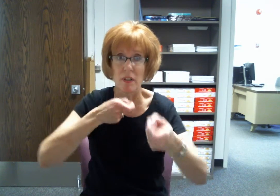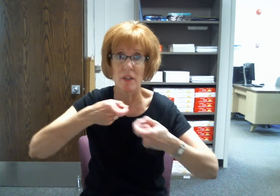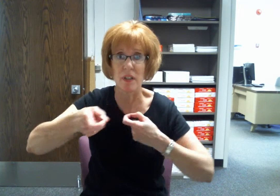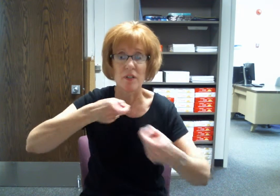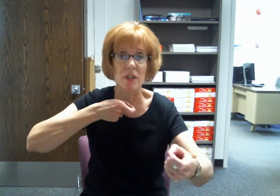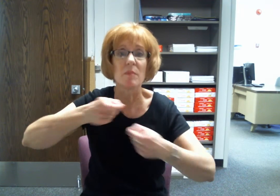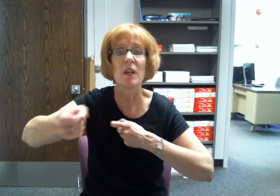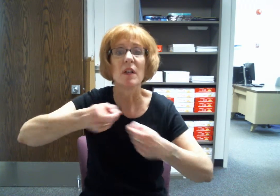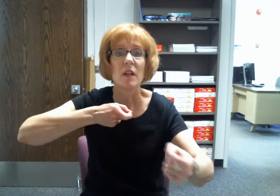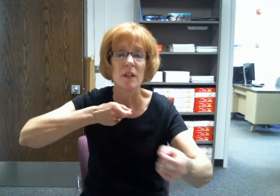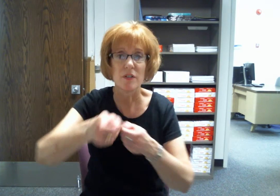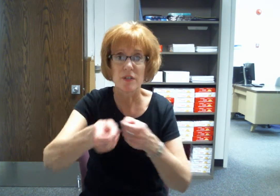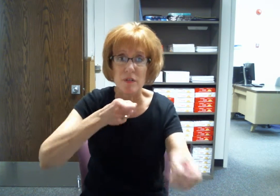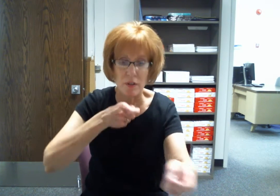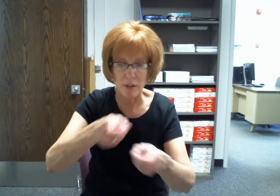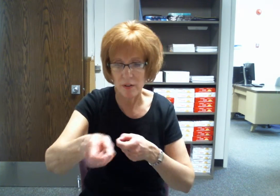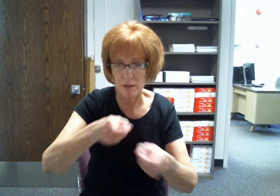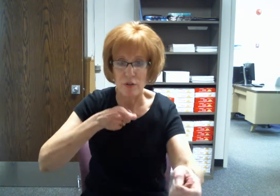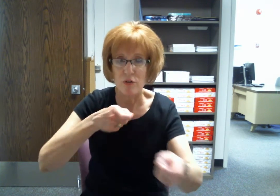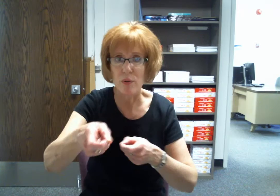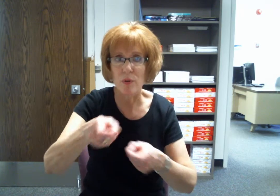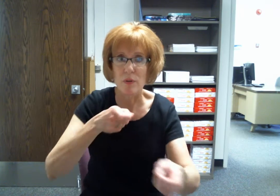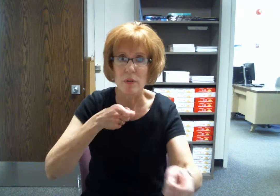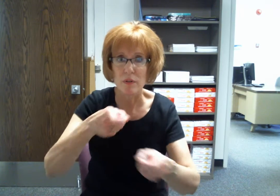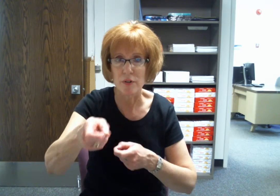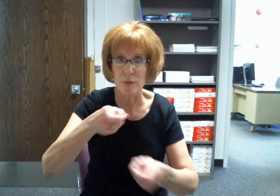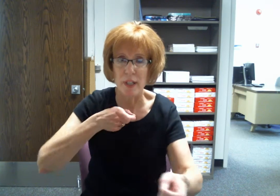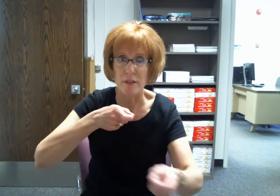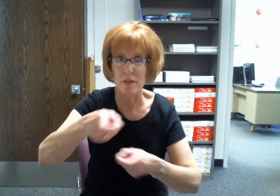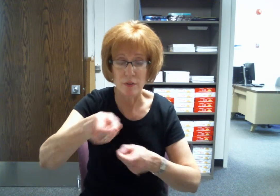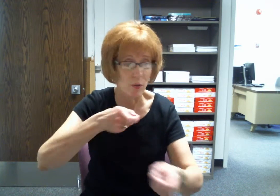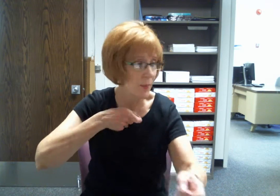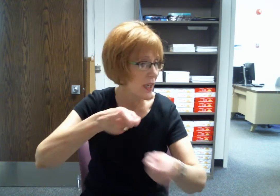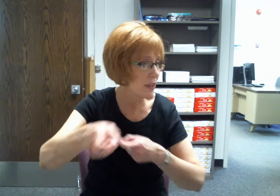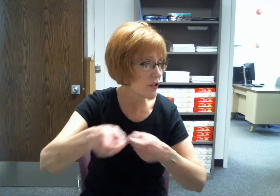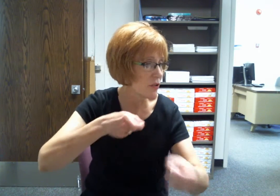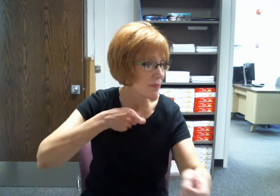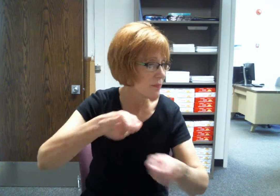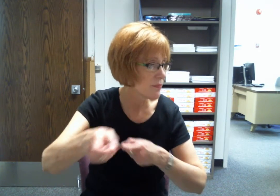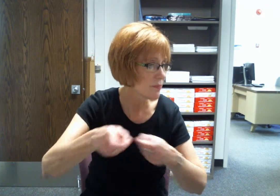of hand shape. And you just control, direct, or manage.